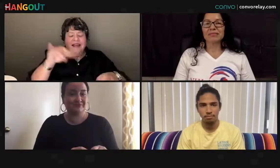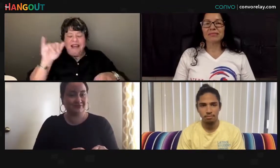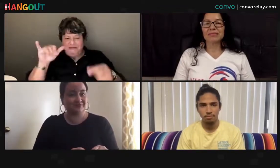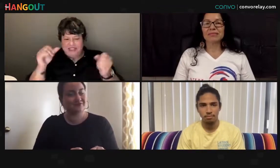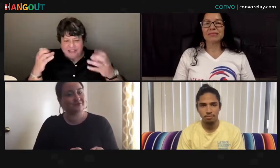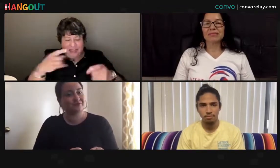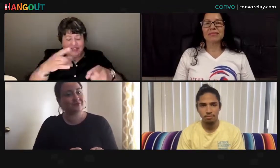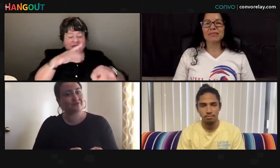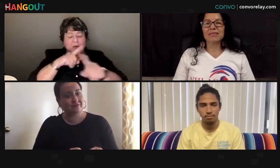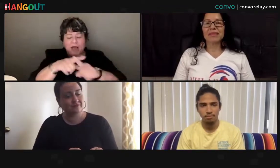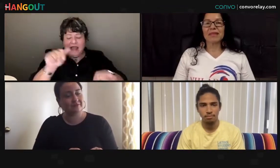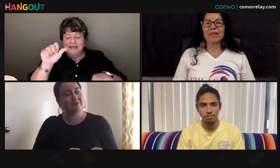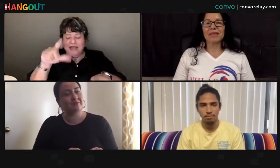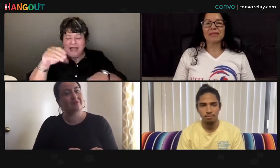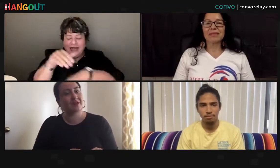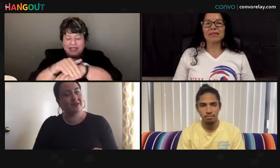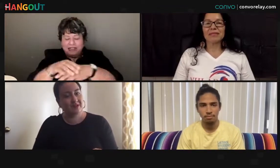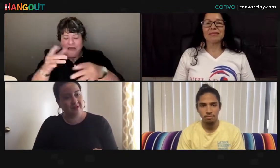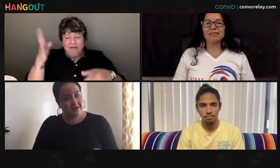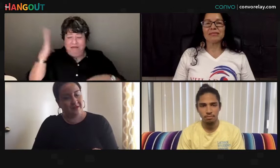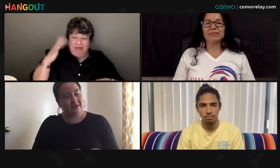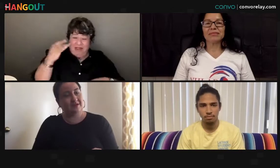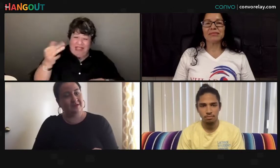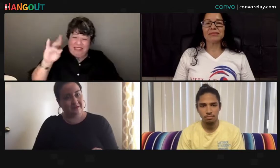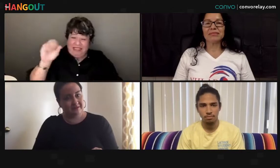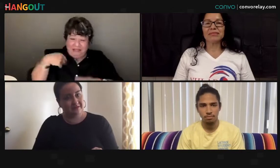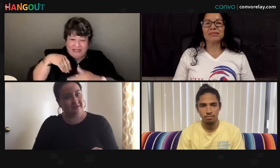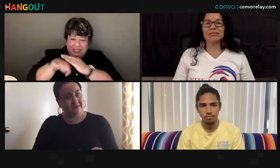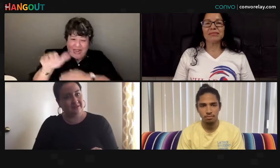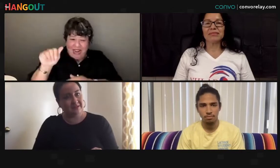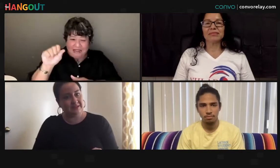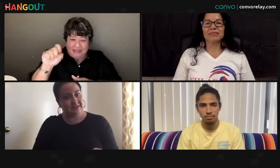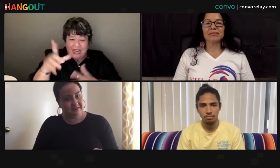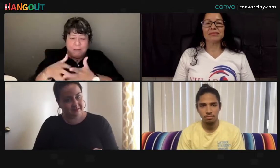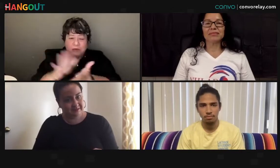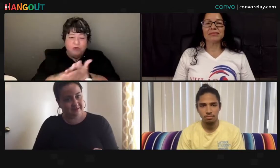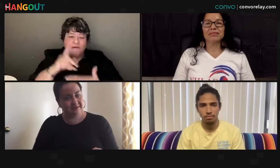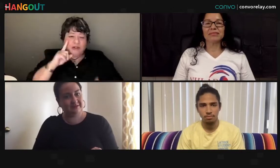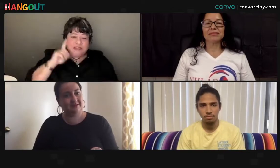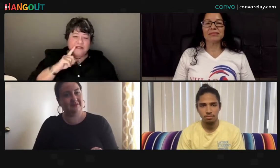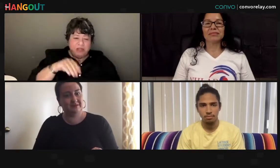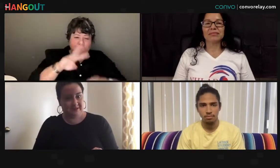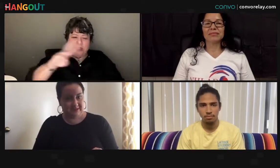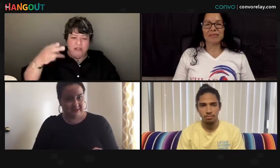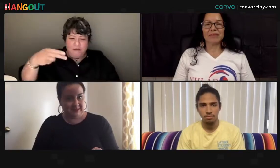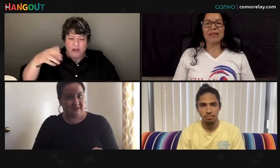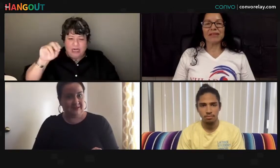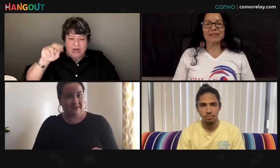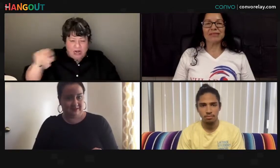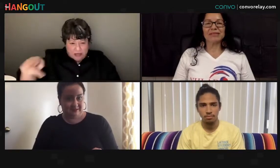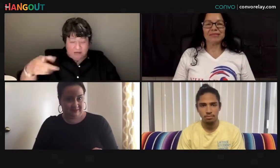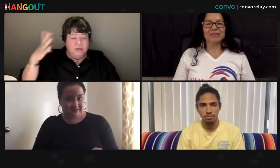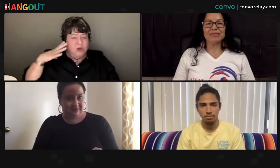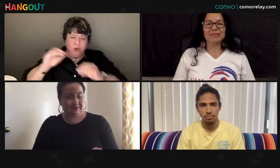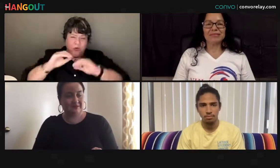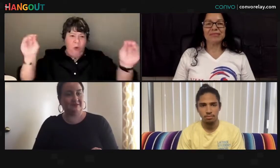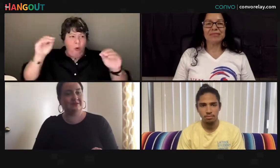I'd like to add something. This is Ivy. In the 1970s, I went to ASD, American School for the Deaf in